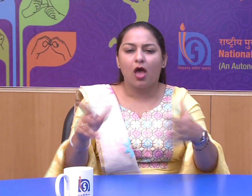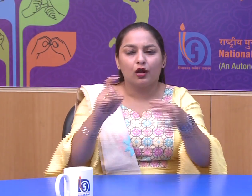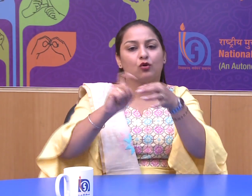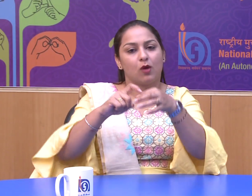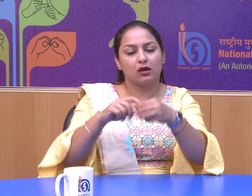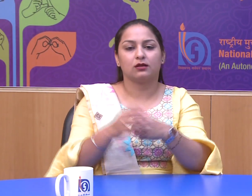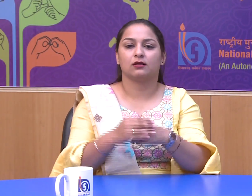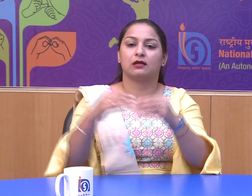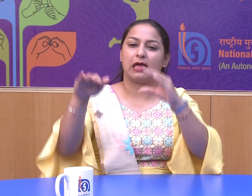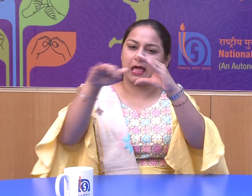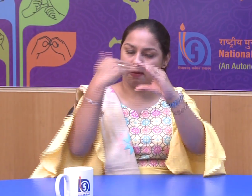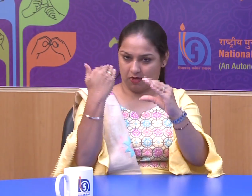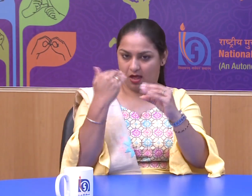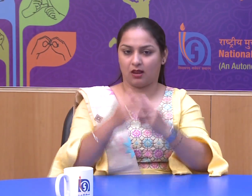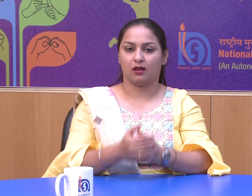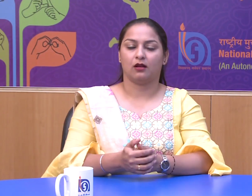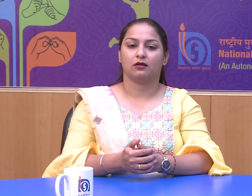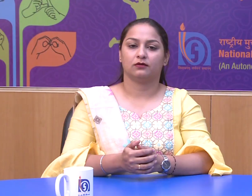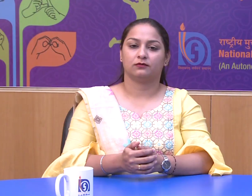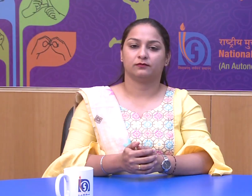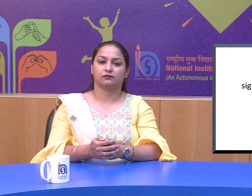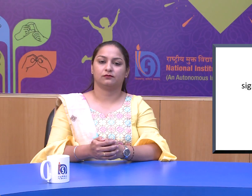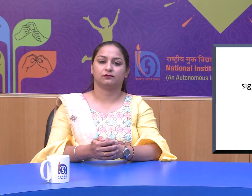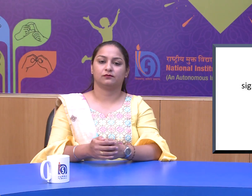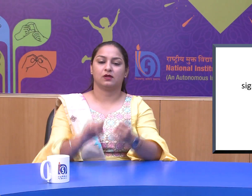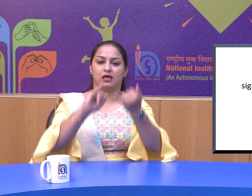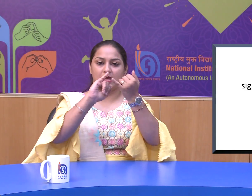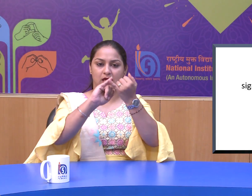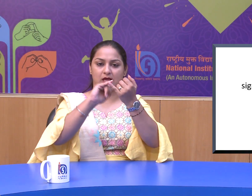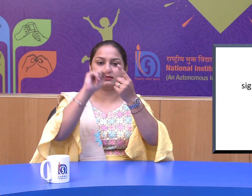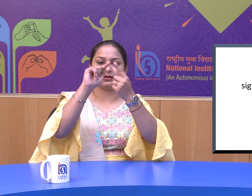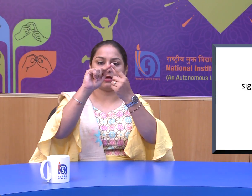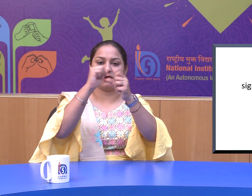query, you may send us email at